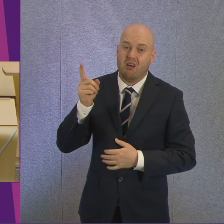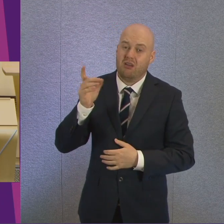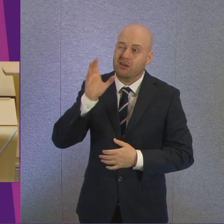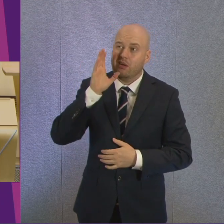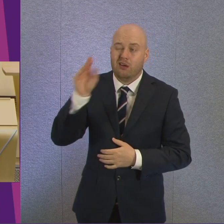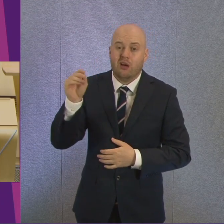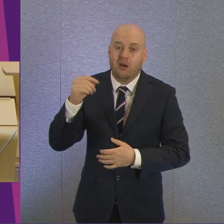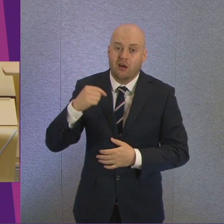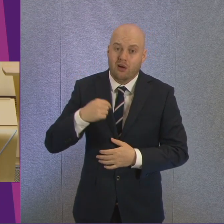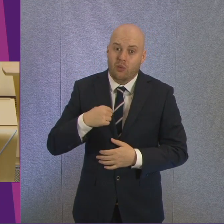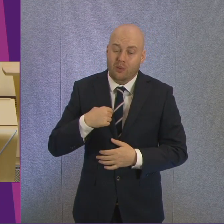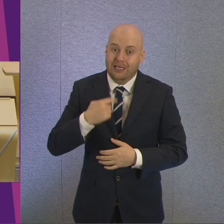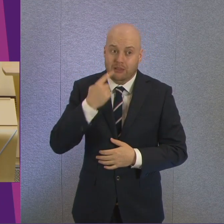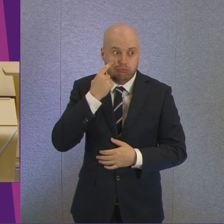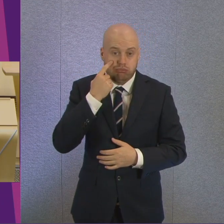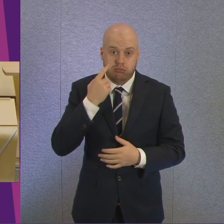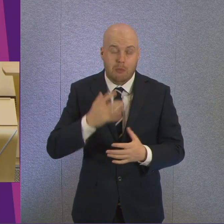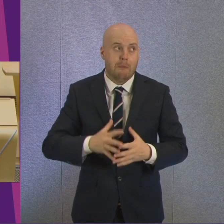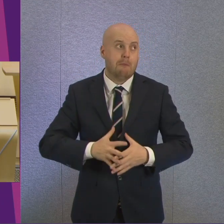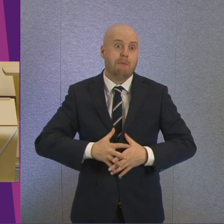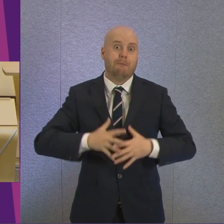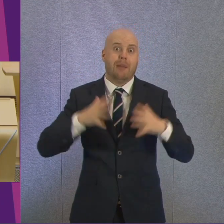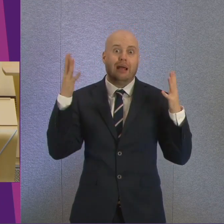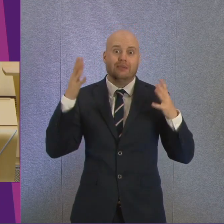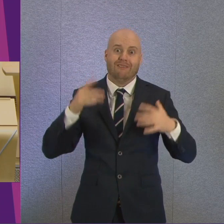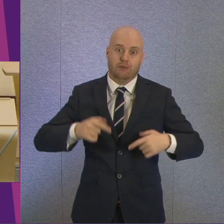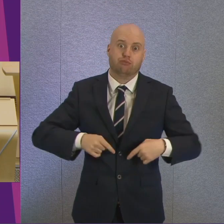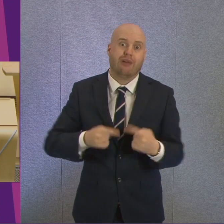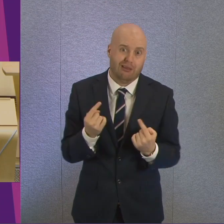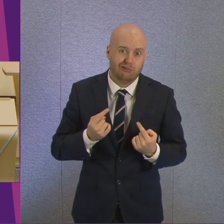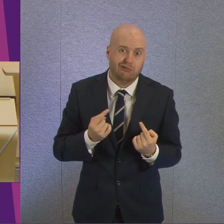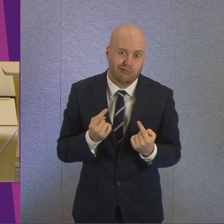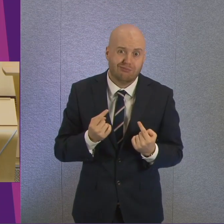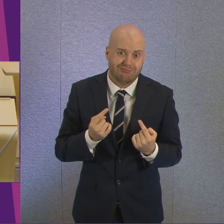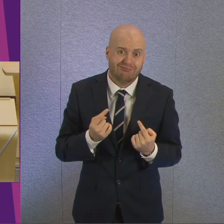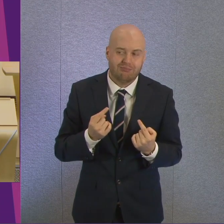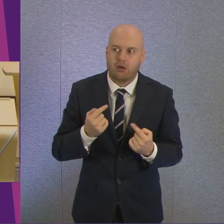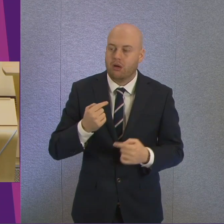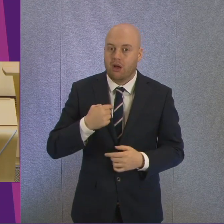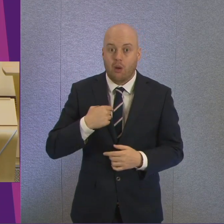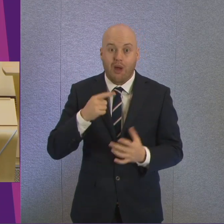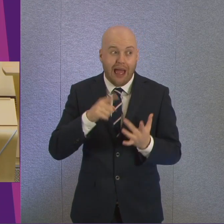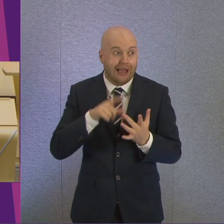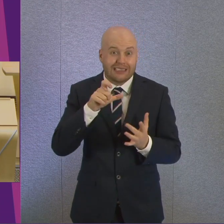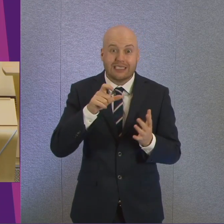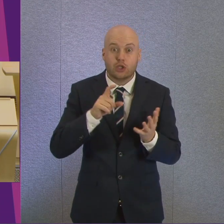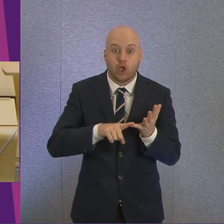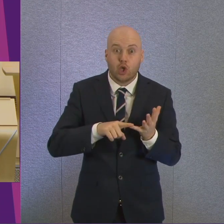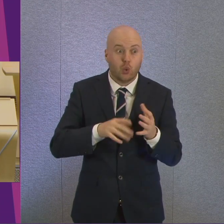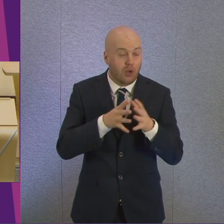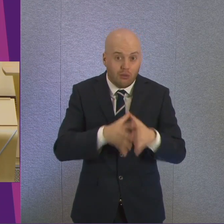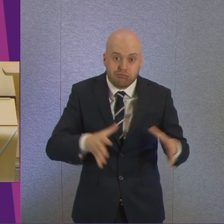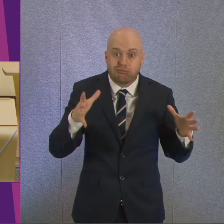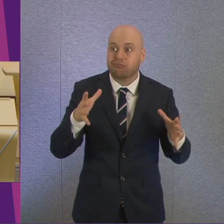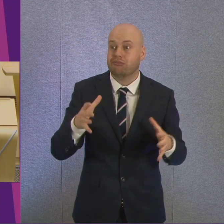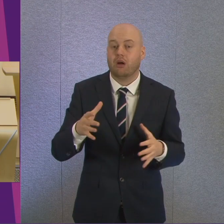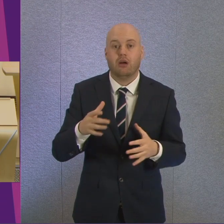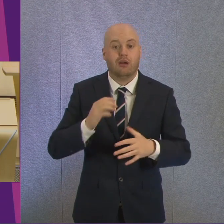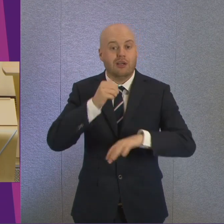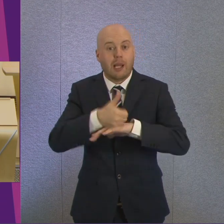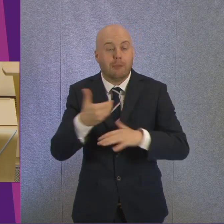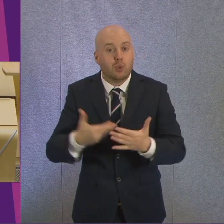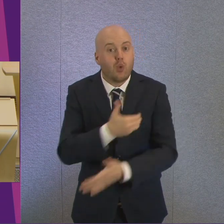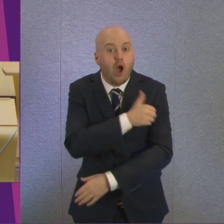and social care in a generation, tripling our ICU capacity, massively scaling up and extending our procurement